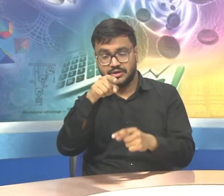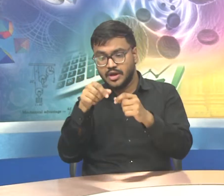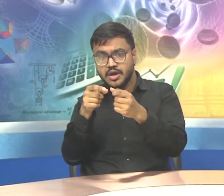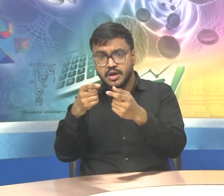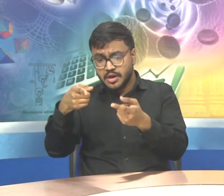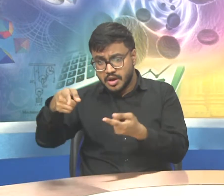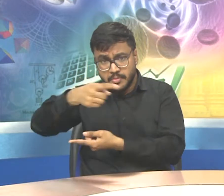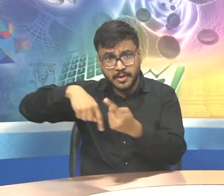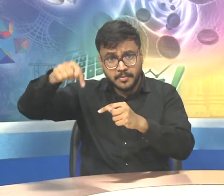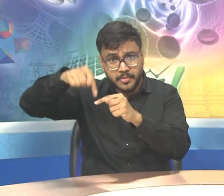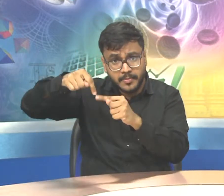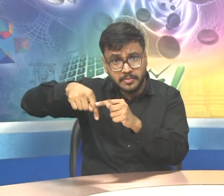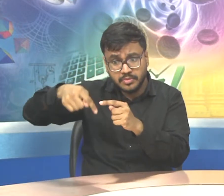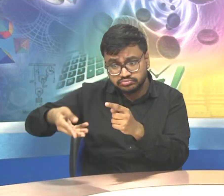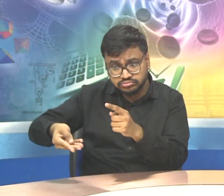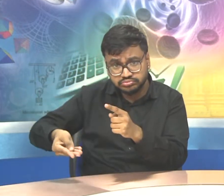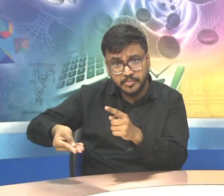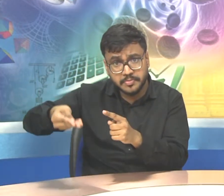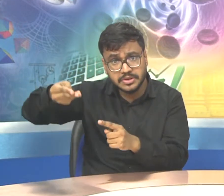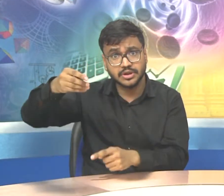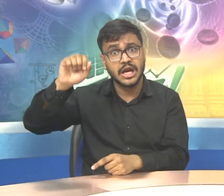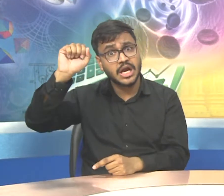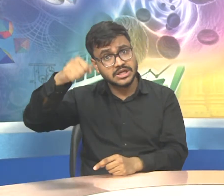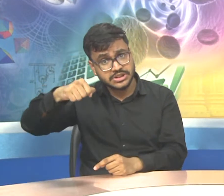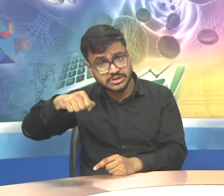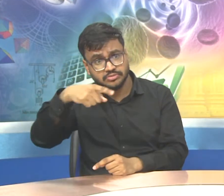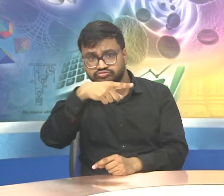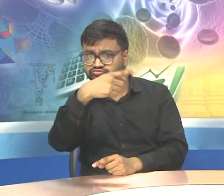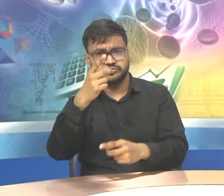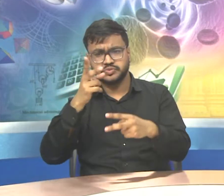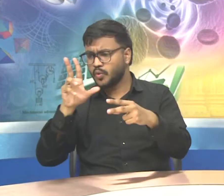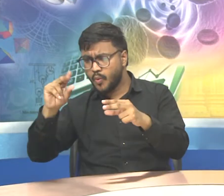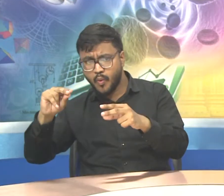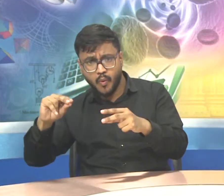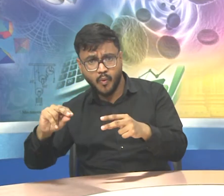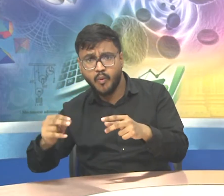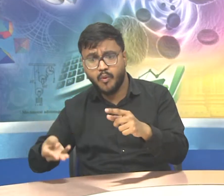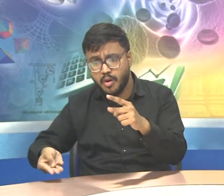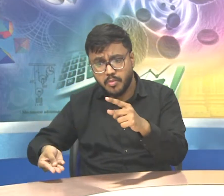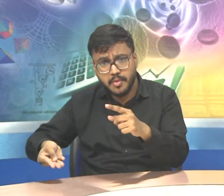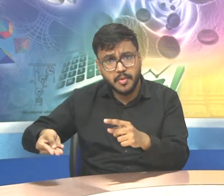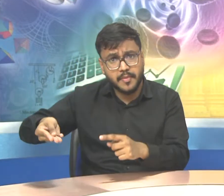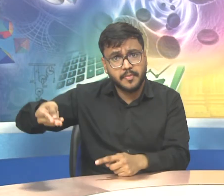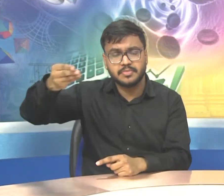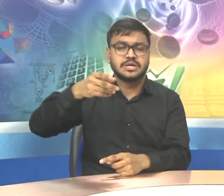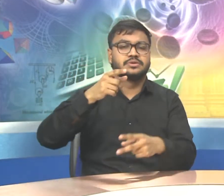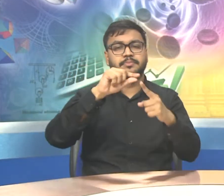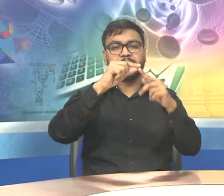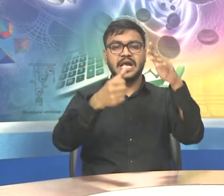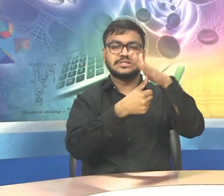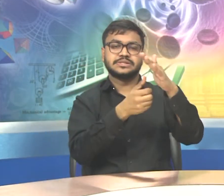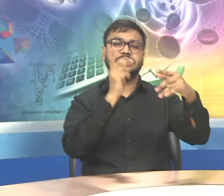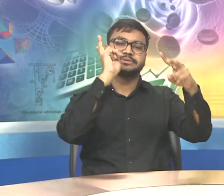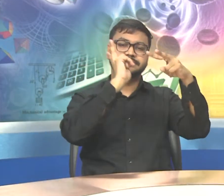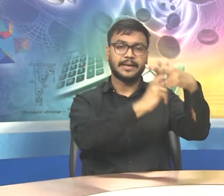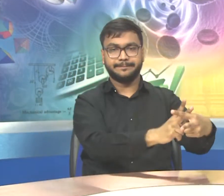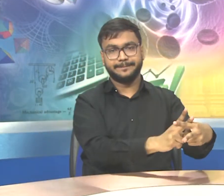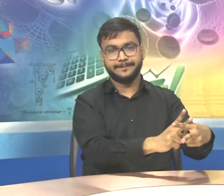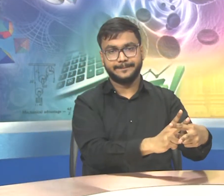less than 2/3 of the total membership of the House. But before it goes